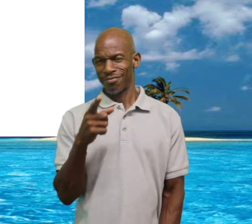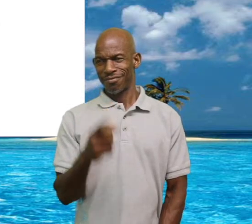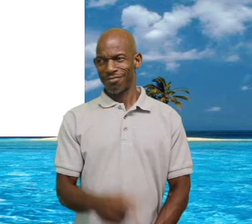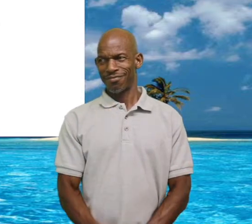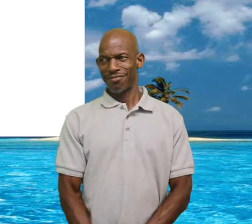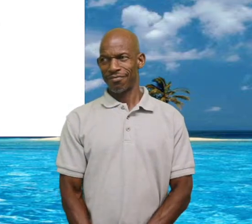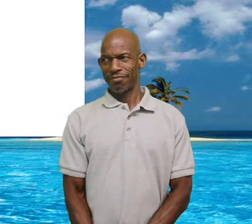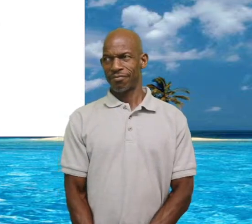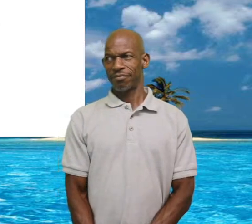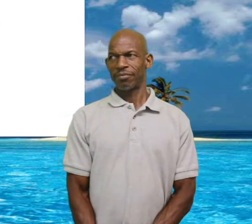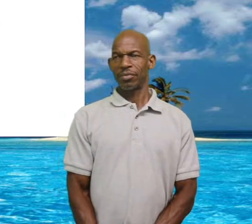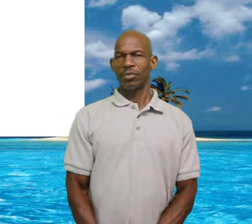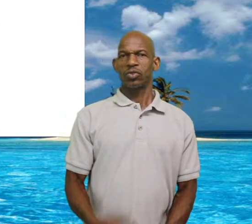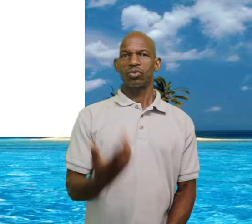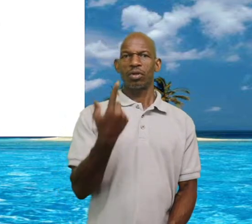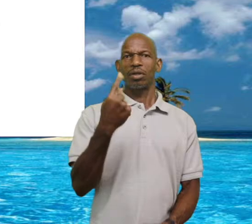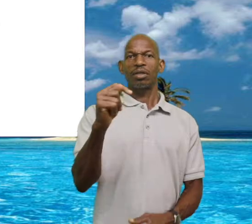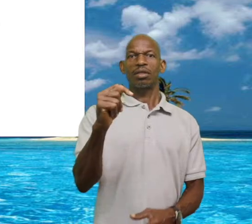So the thin man is ugly.